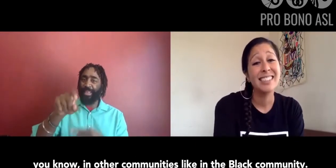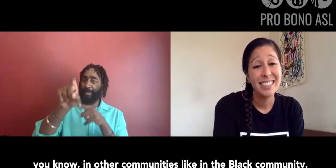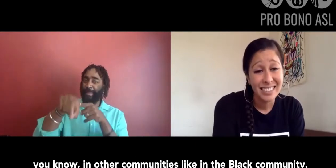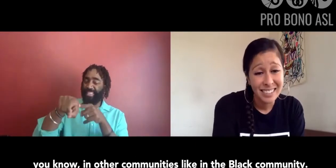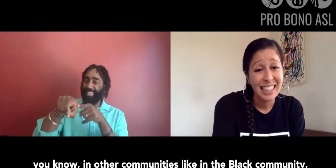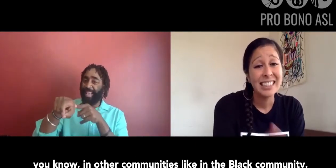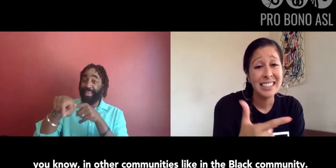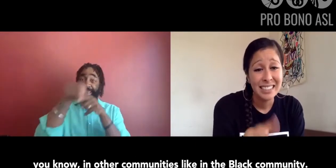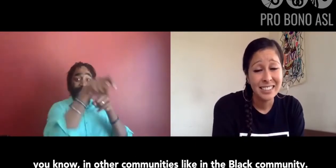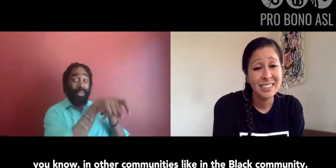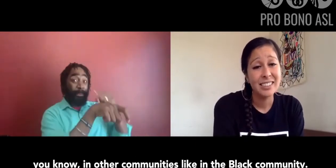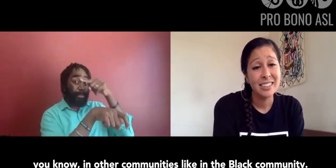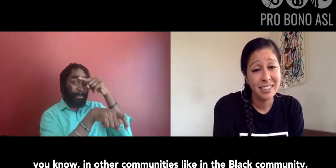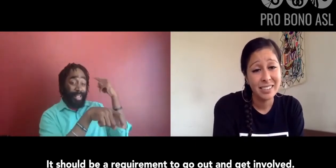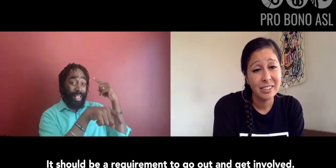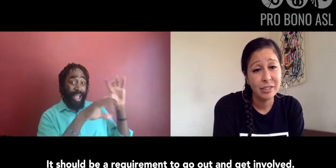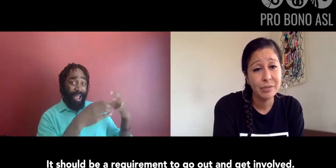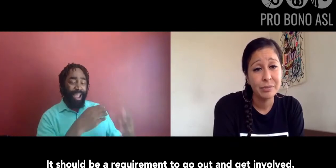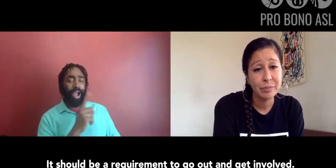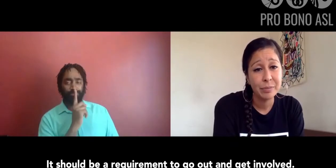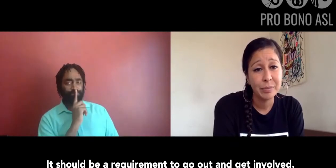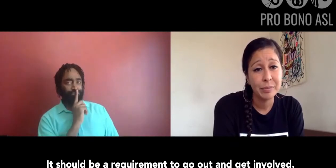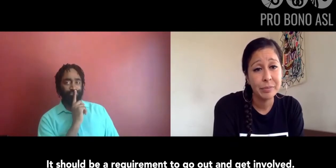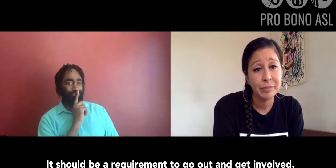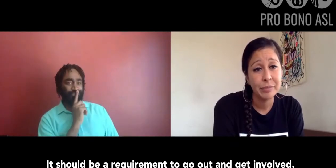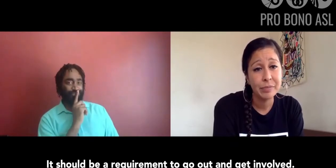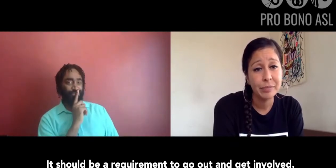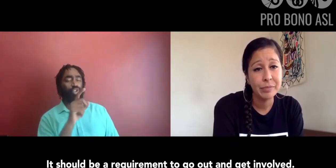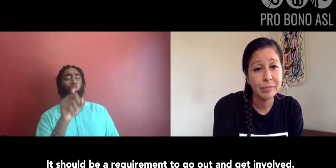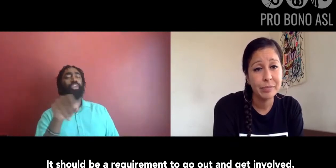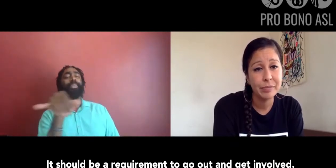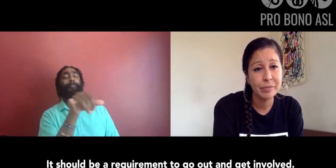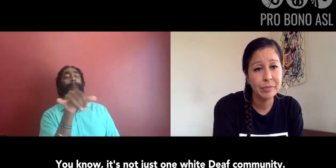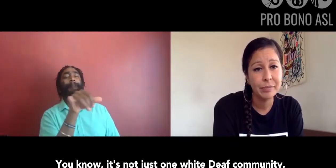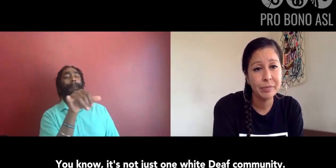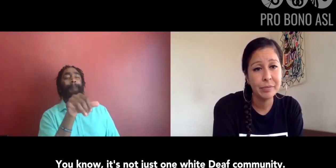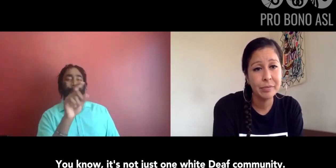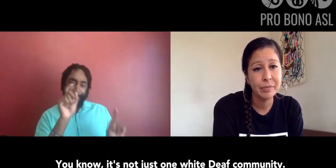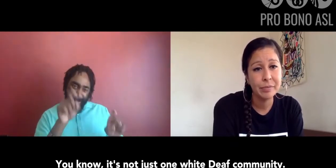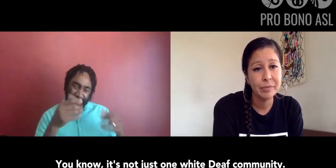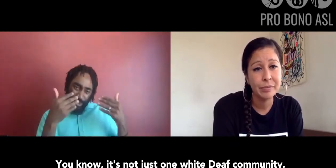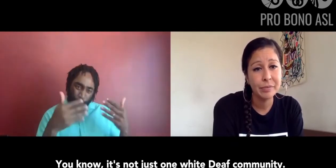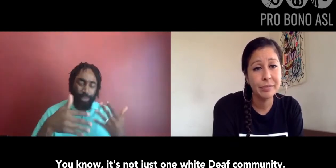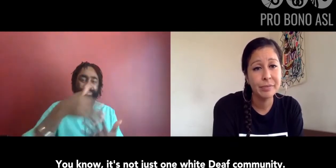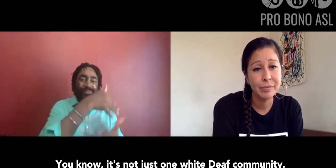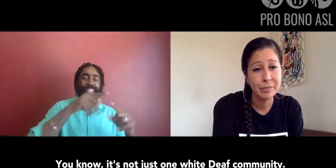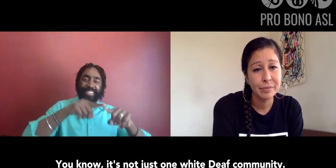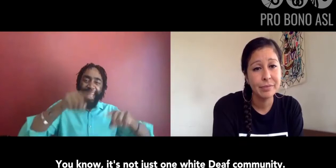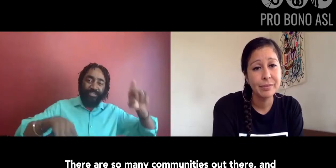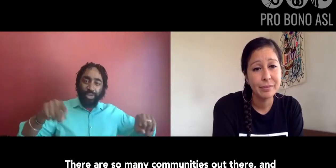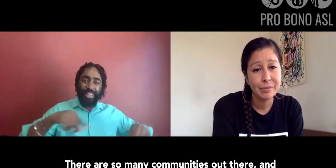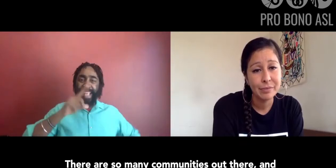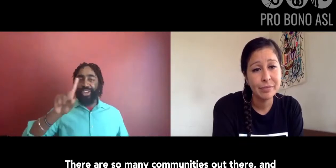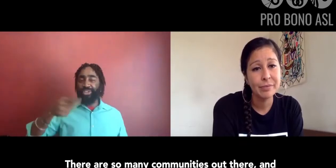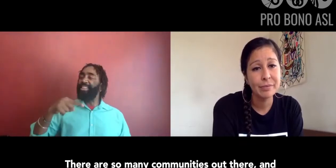in other communities, like in the Black community. It should be a requirement to go out and get involved. It's not just one white deaf